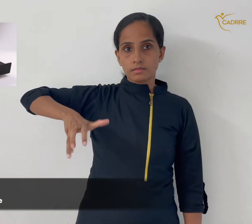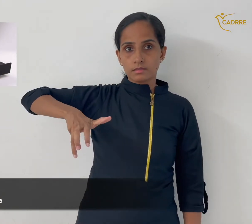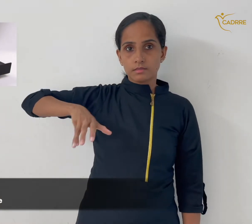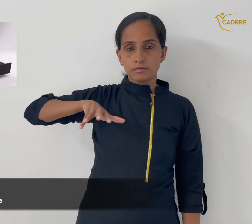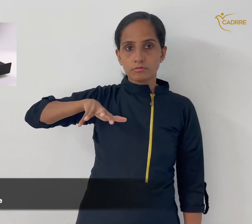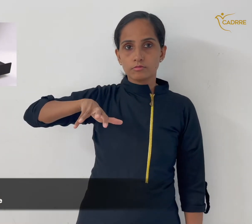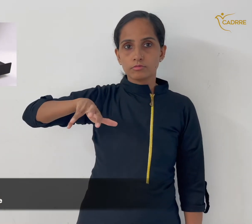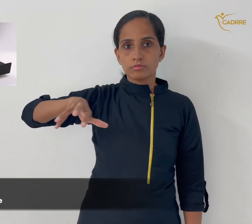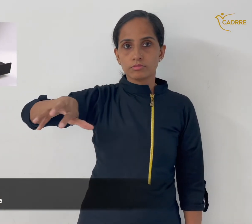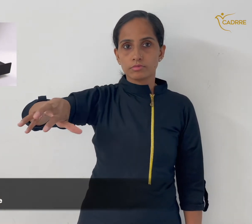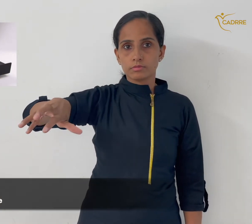cd drive